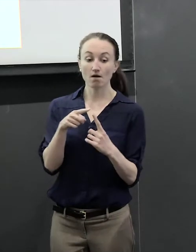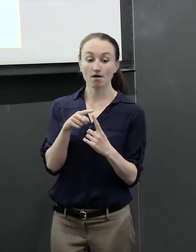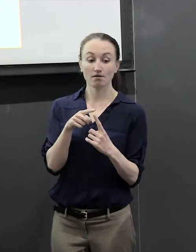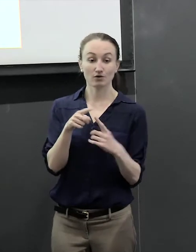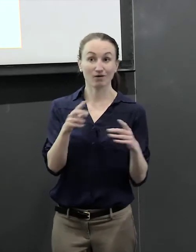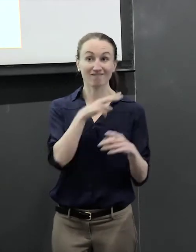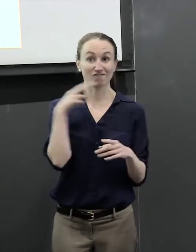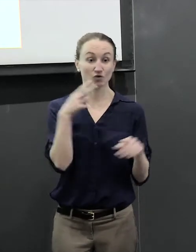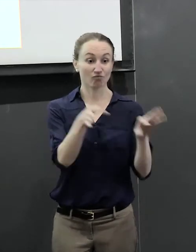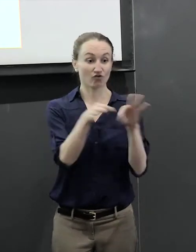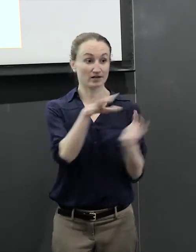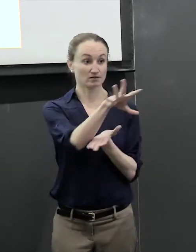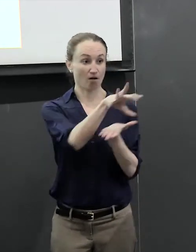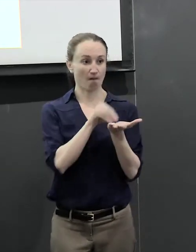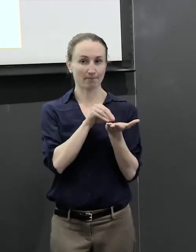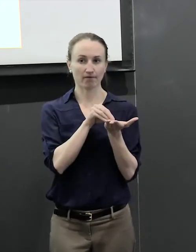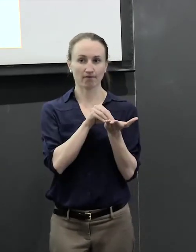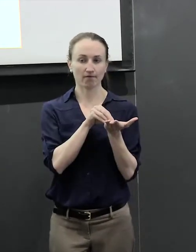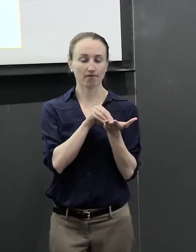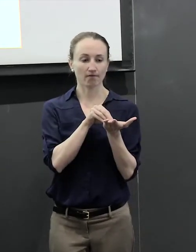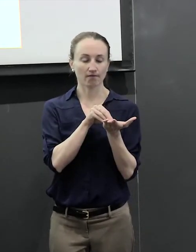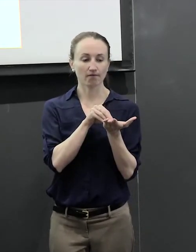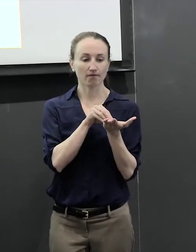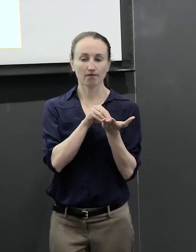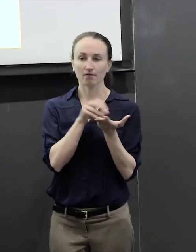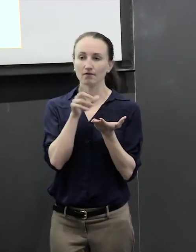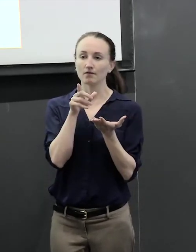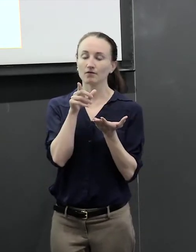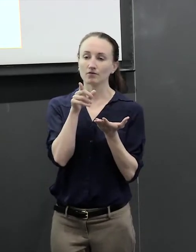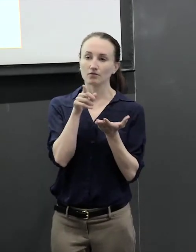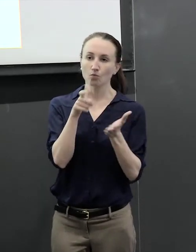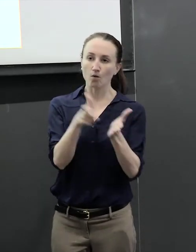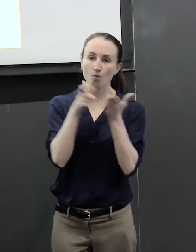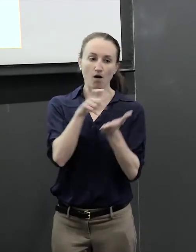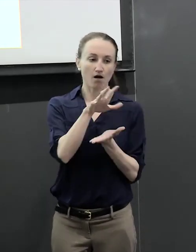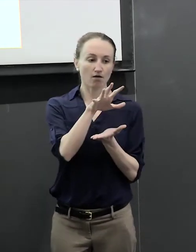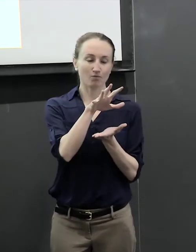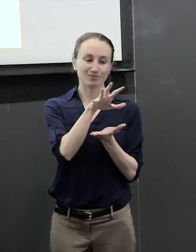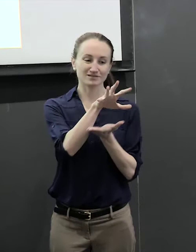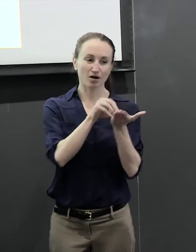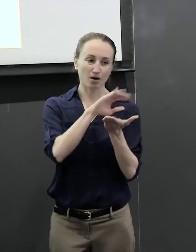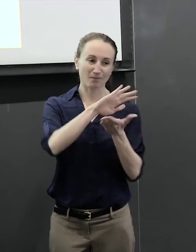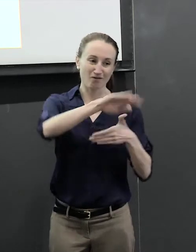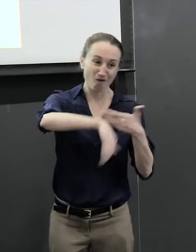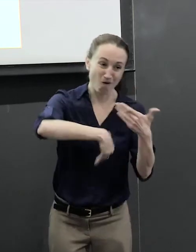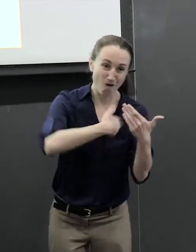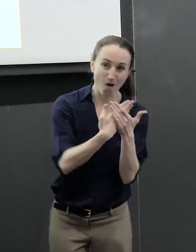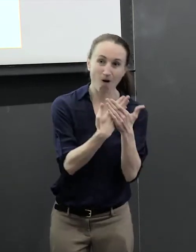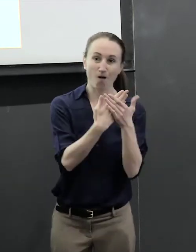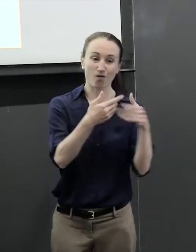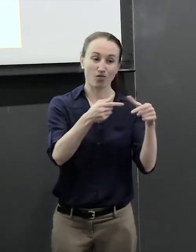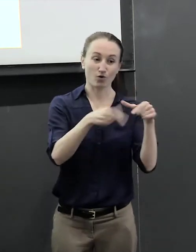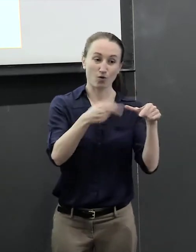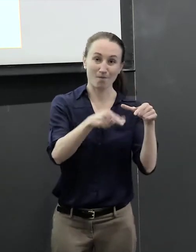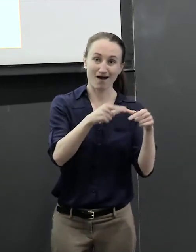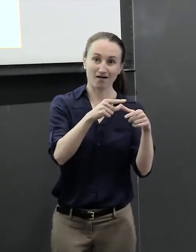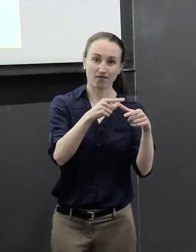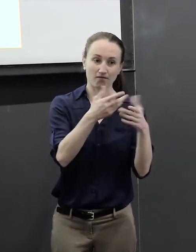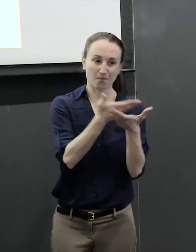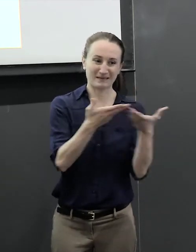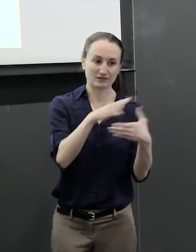verb phrase, you're forced to copy all the grammatical material that you get with it as well.